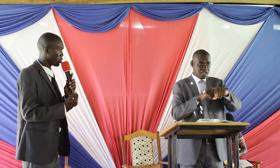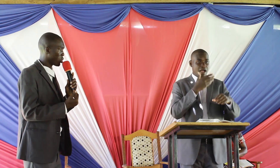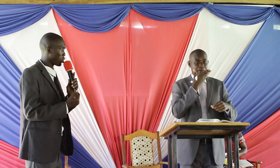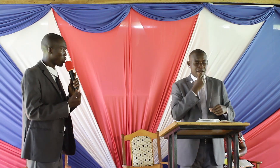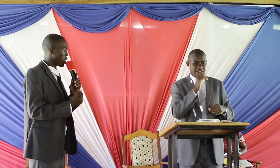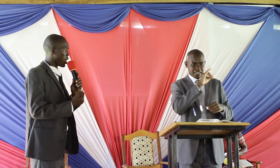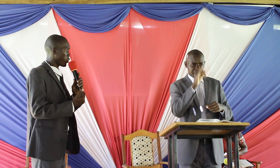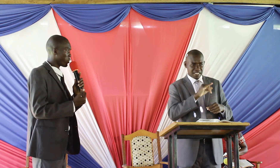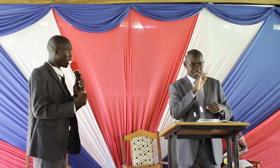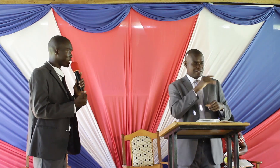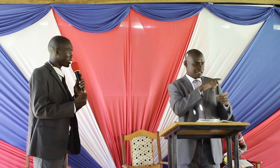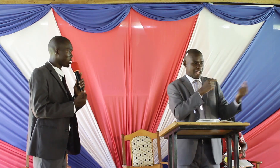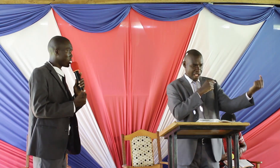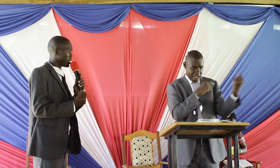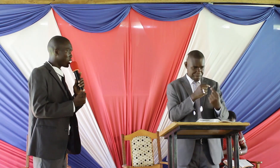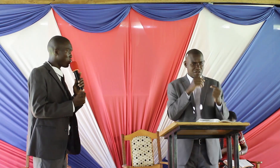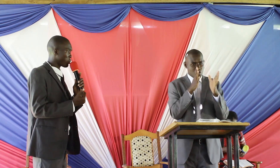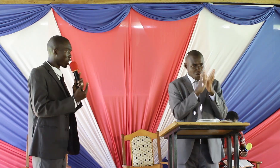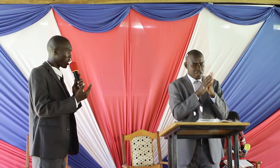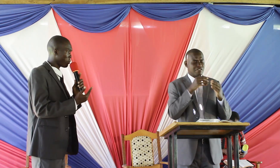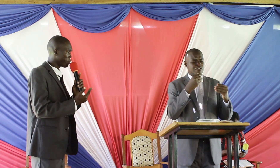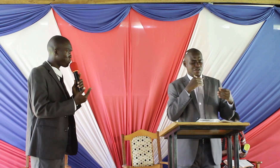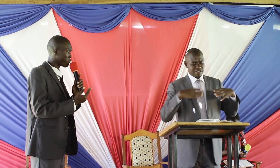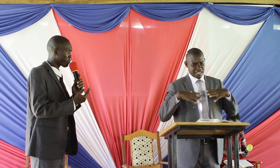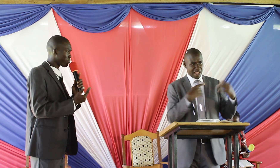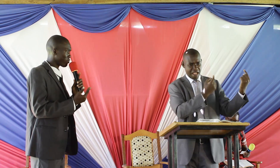continue with the verse. Times ever